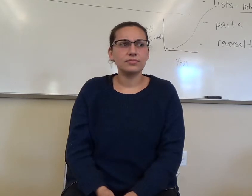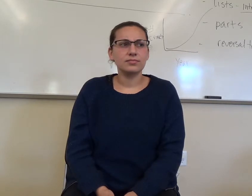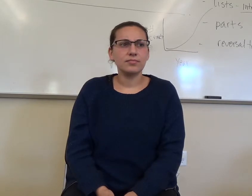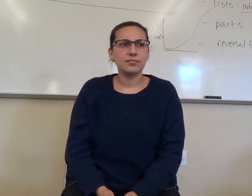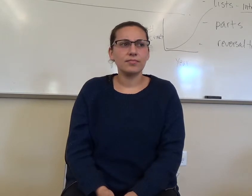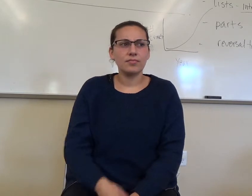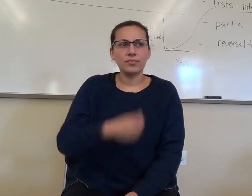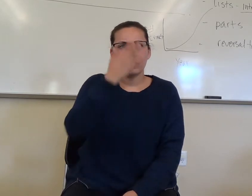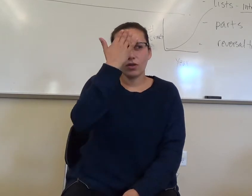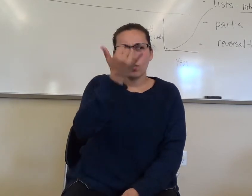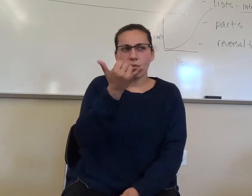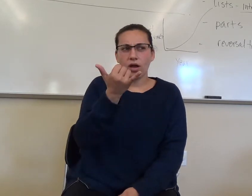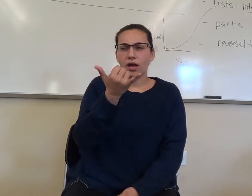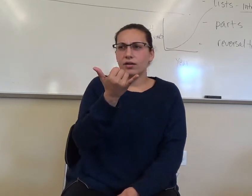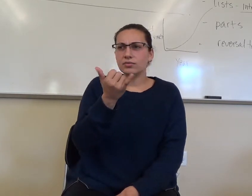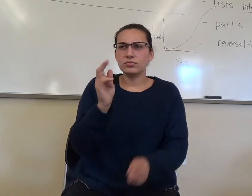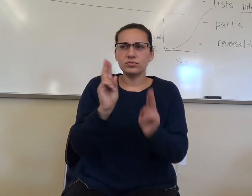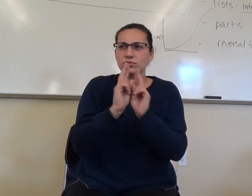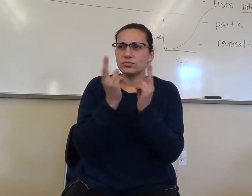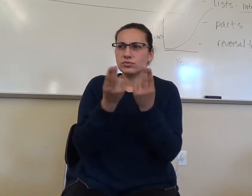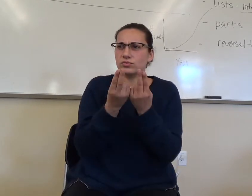These were organized in these years.